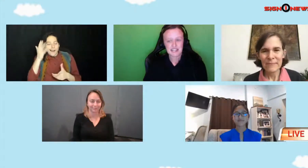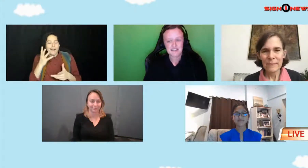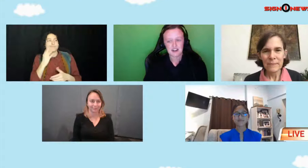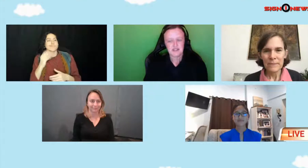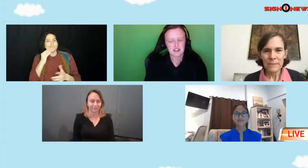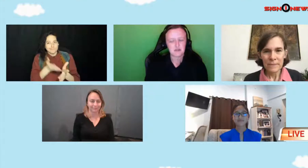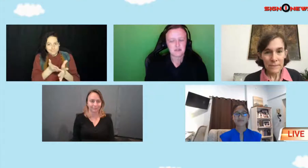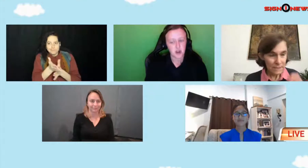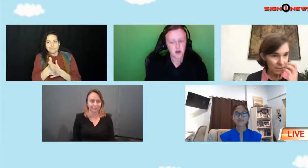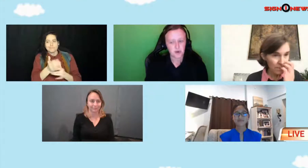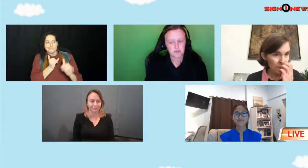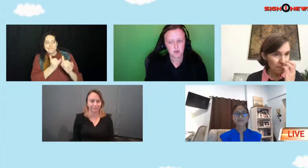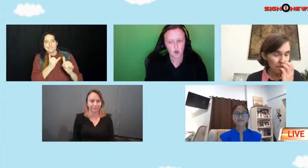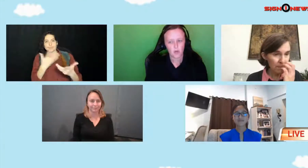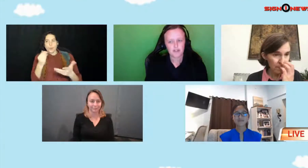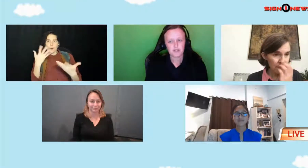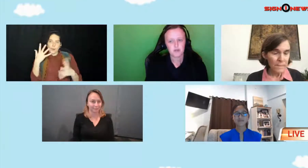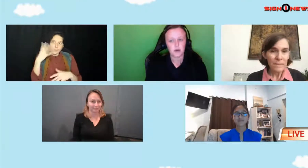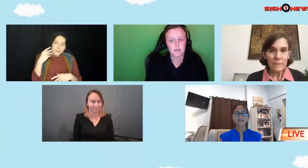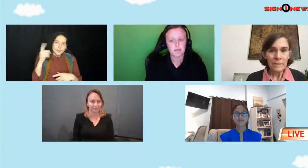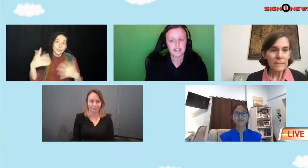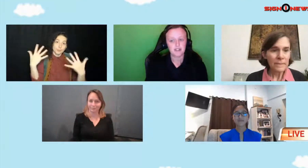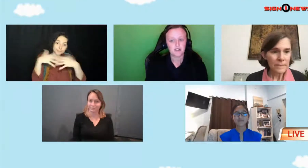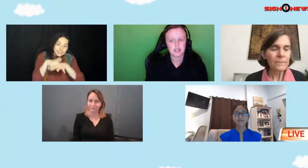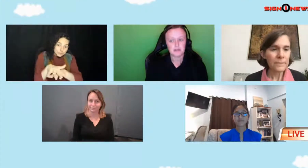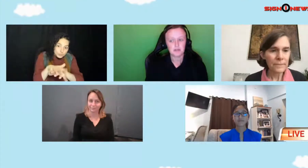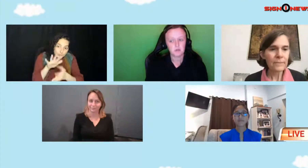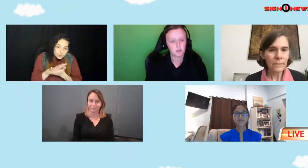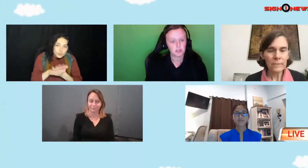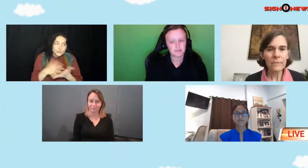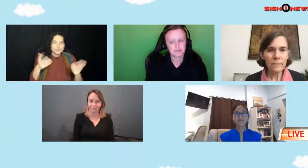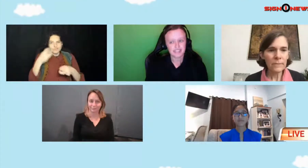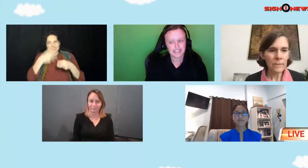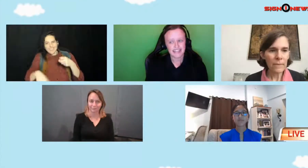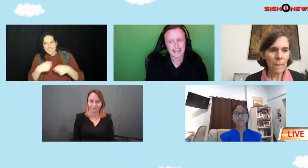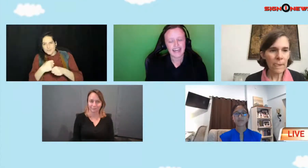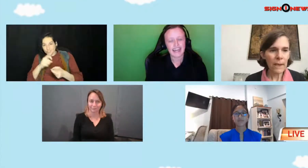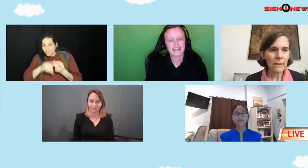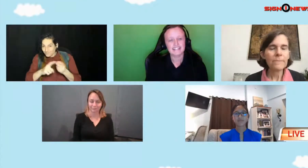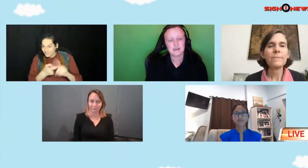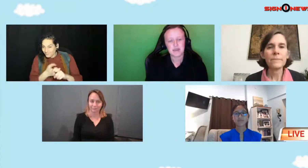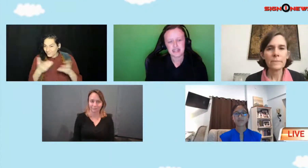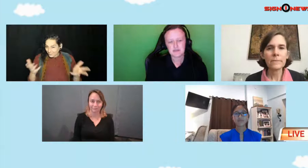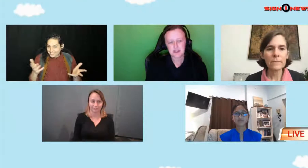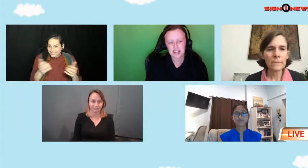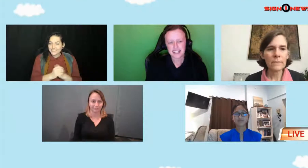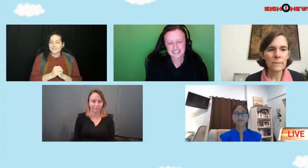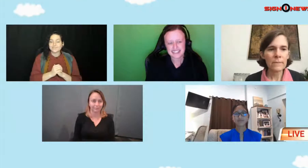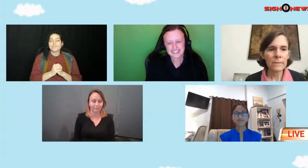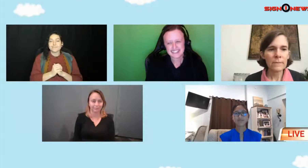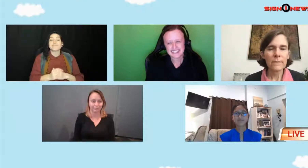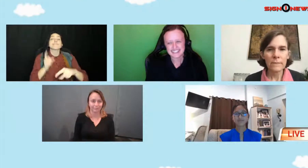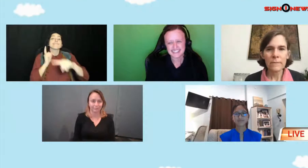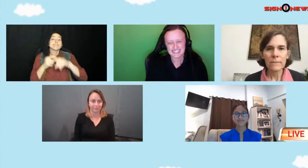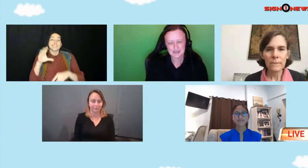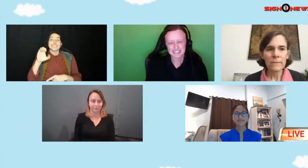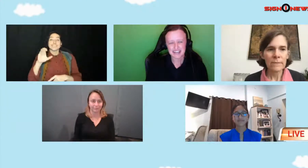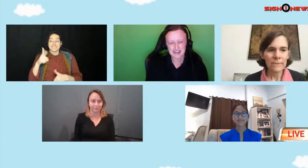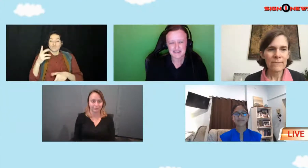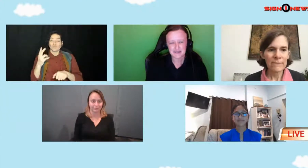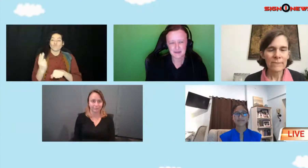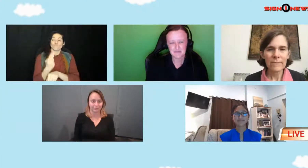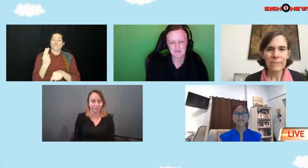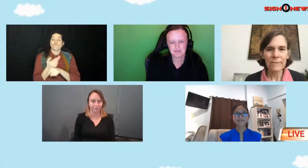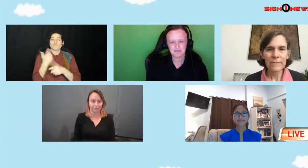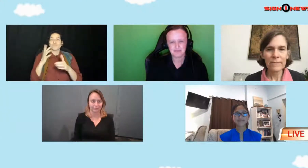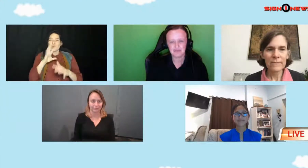As many of our viewers know, going to a mainstream school and making friends can be